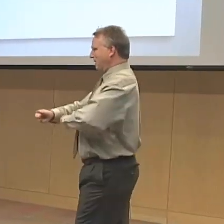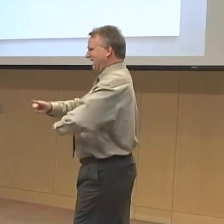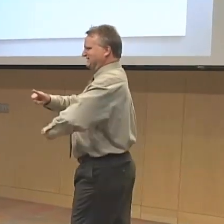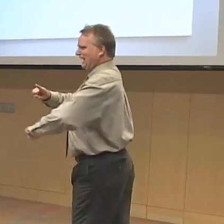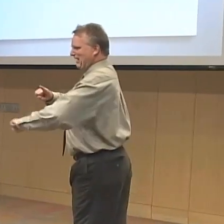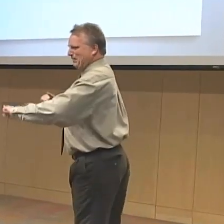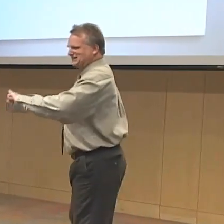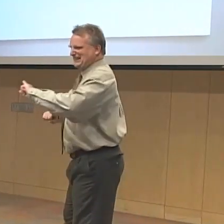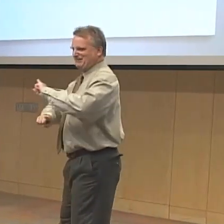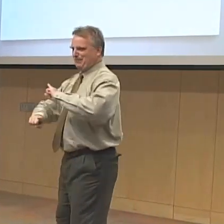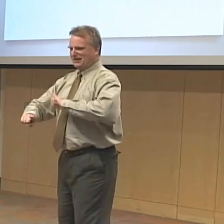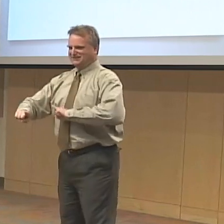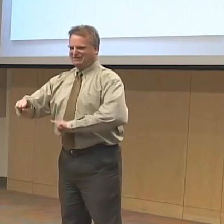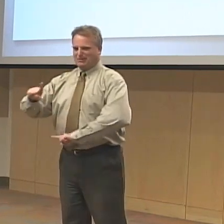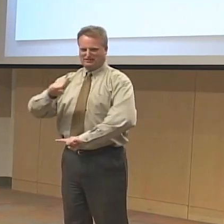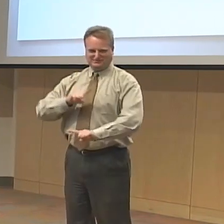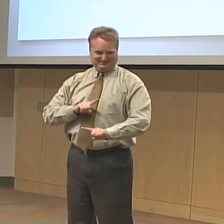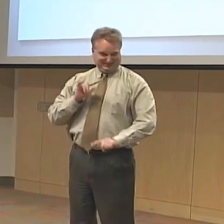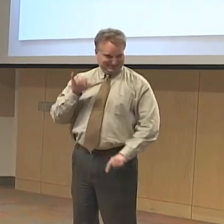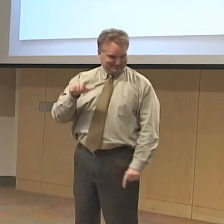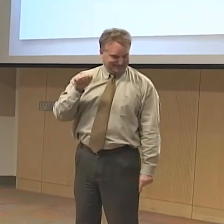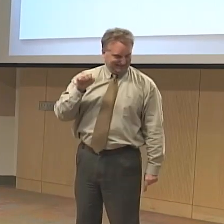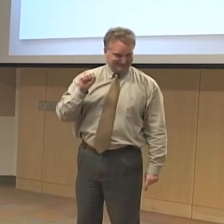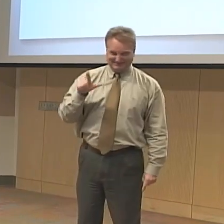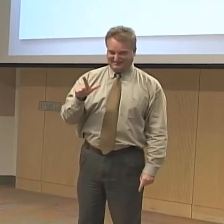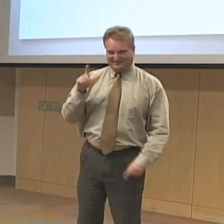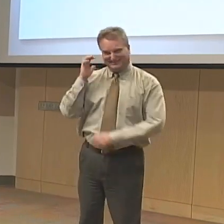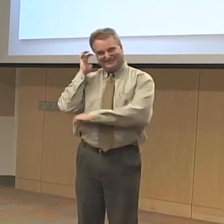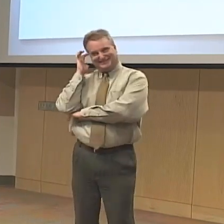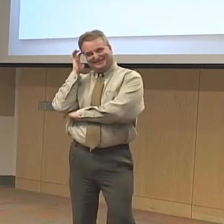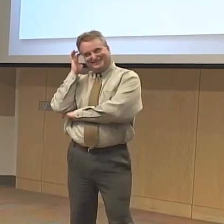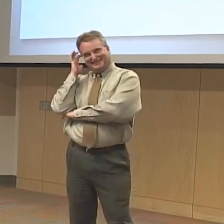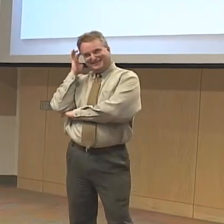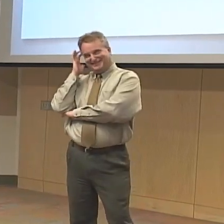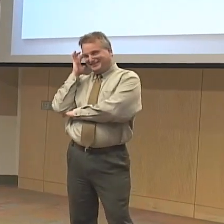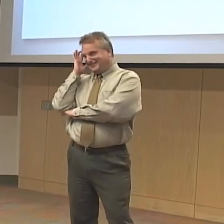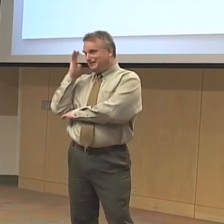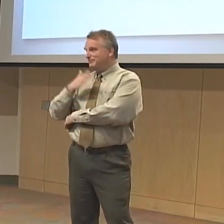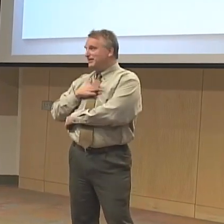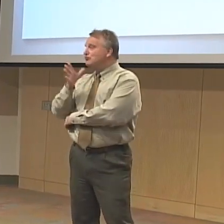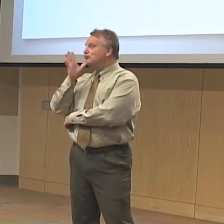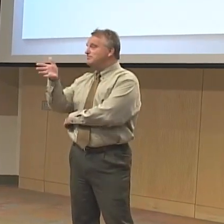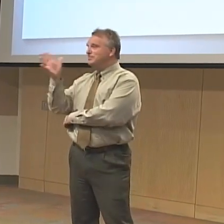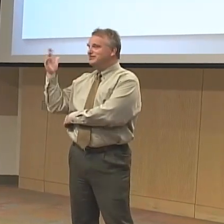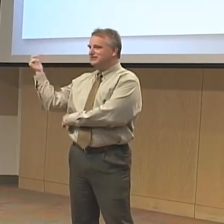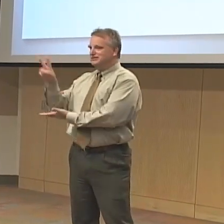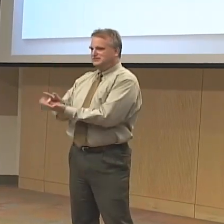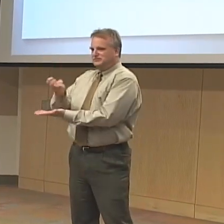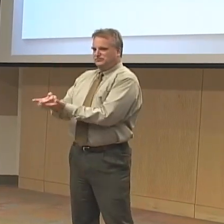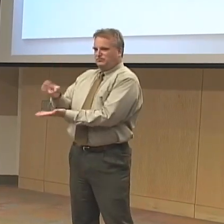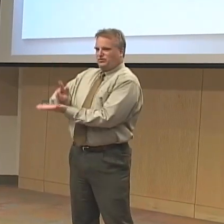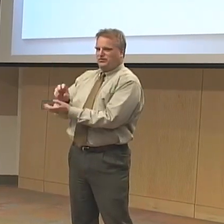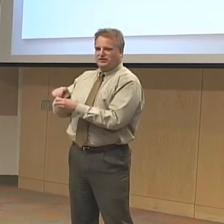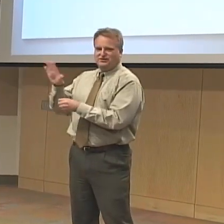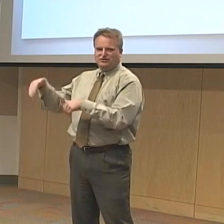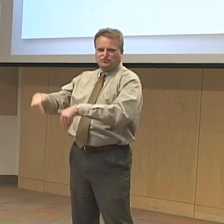movements. Is that American Sign Language? My grandmother would be turning in her grave.